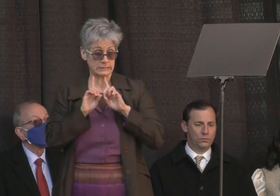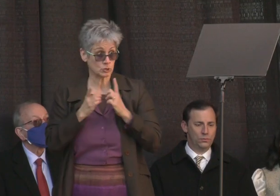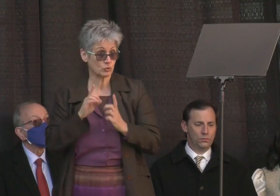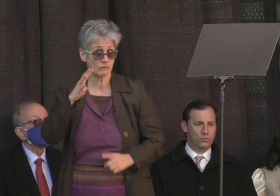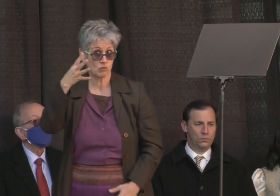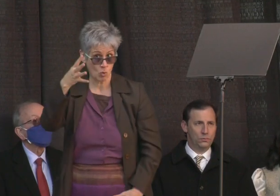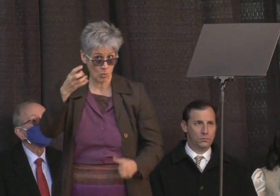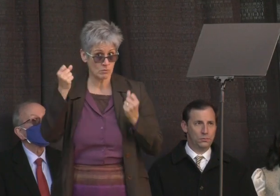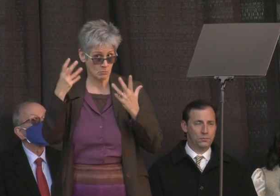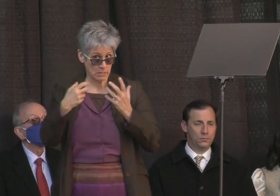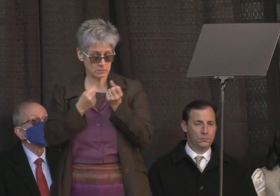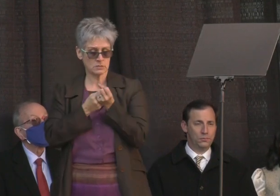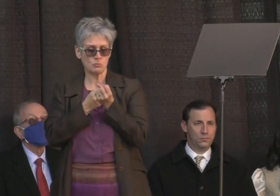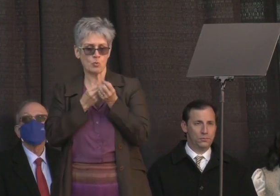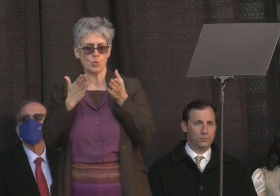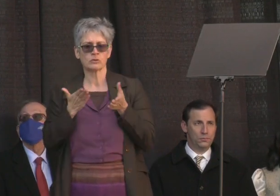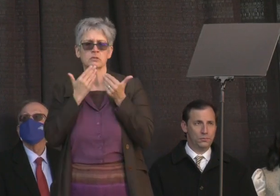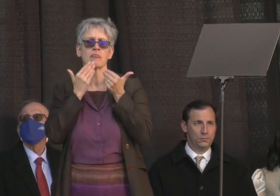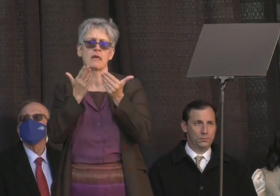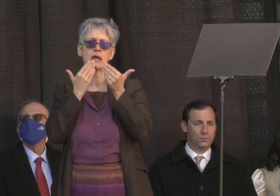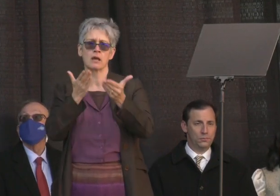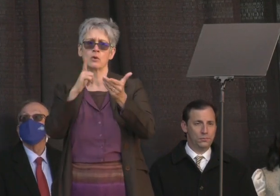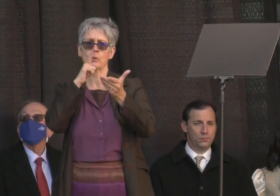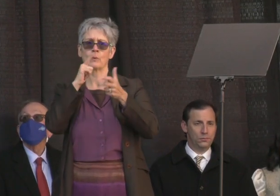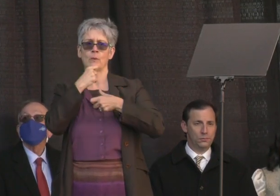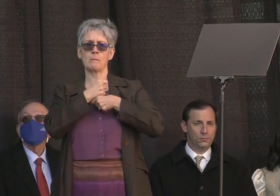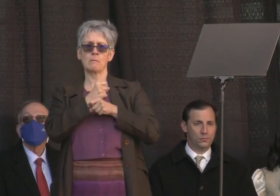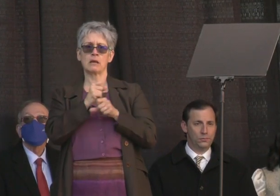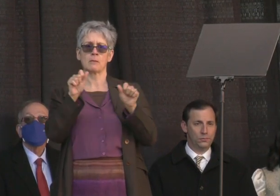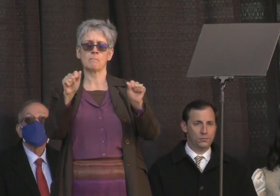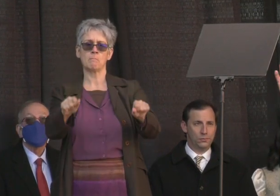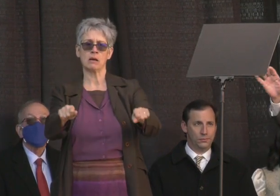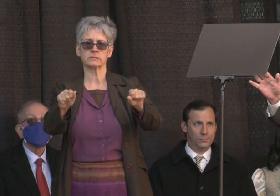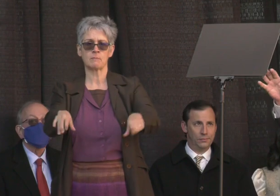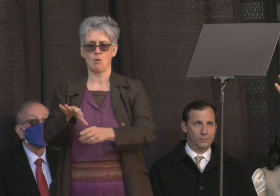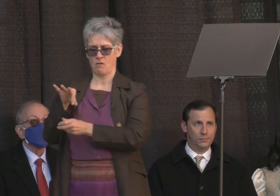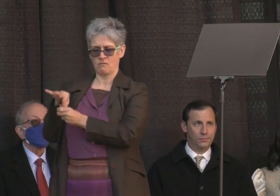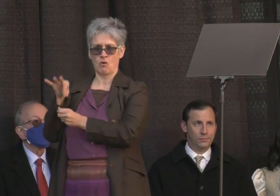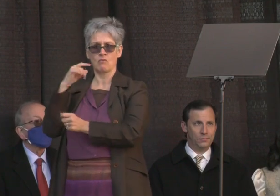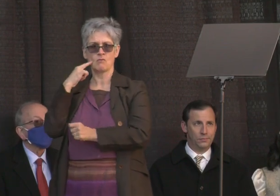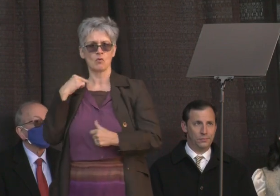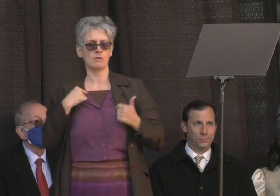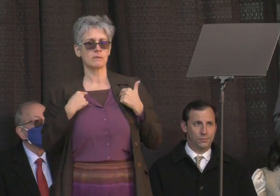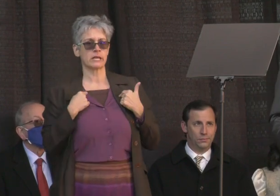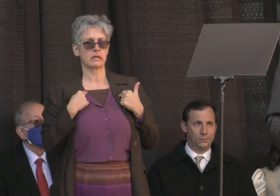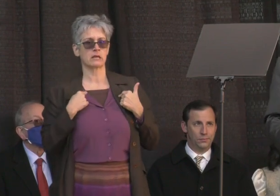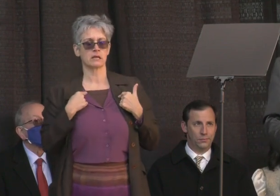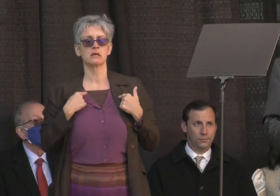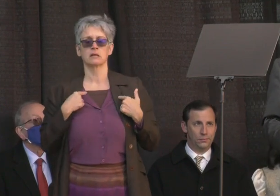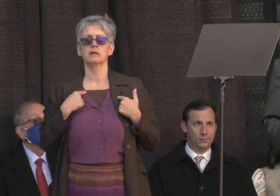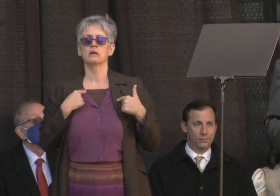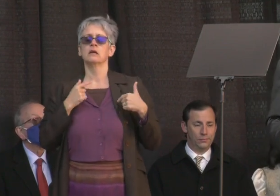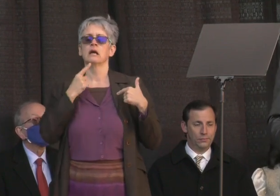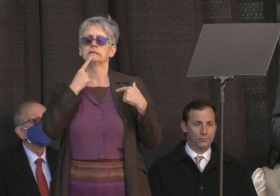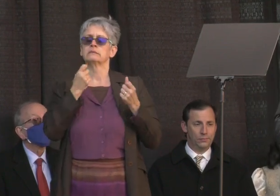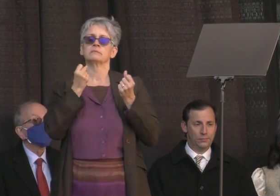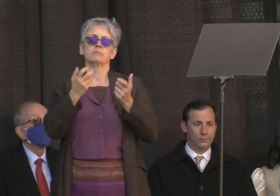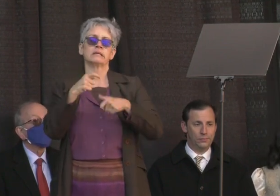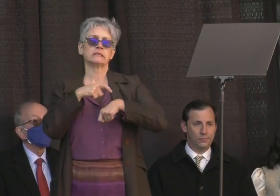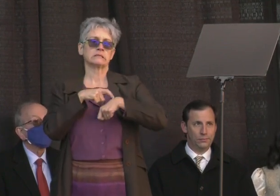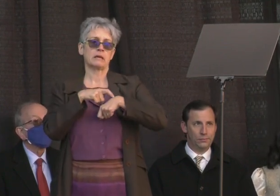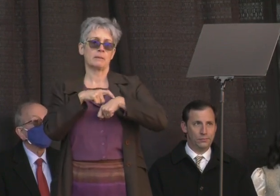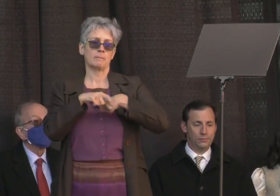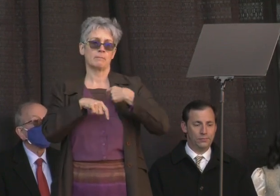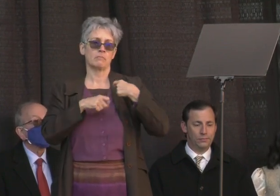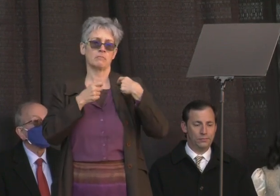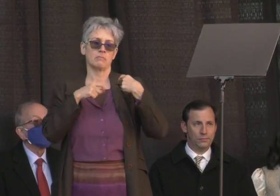that I've had across the whole city that made this possible. And I've said this many times over the last several months, and I learned it when I was the Secretary